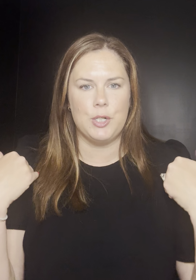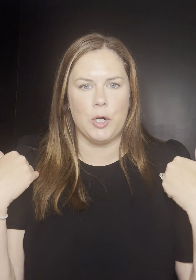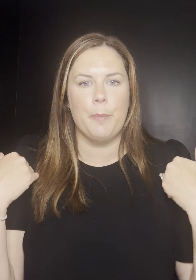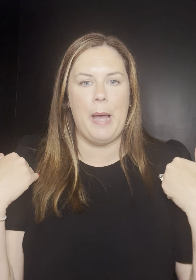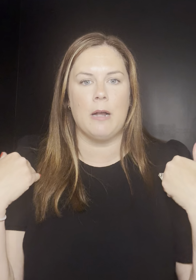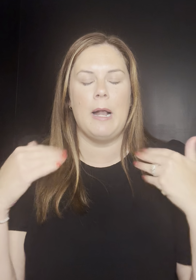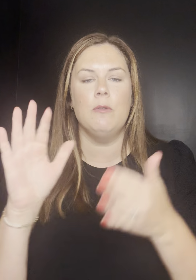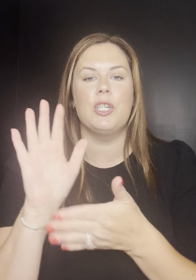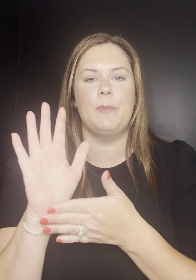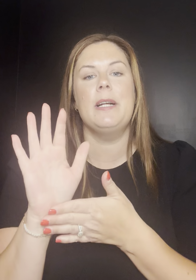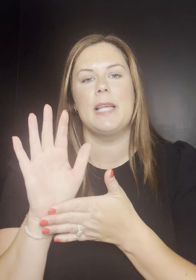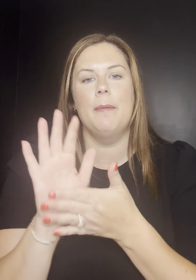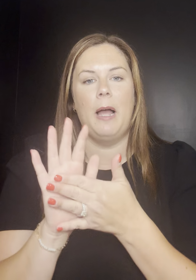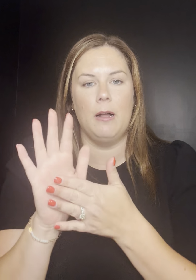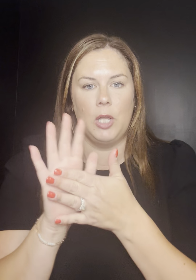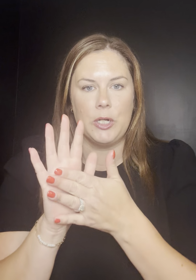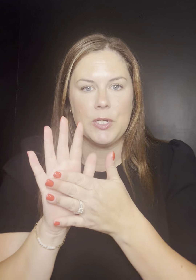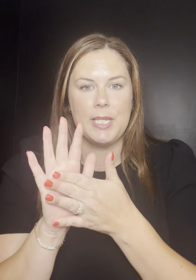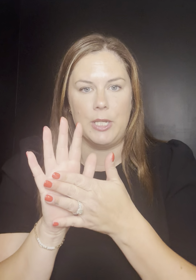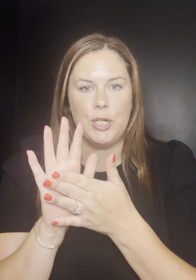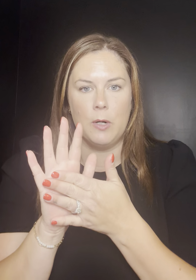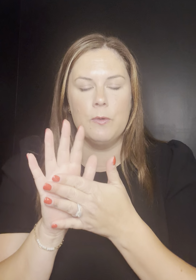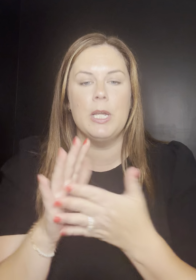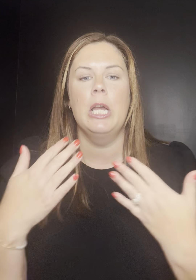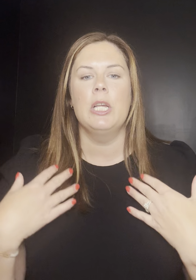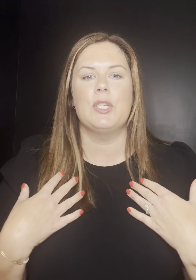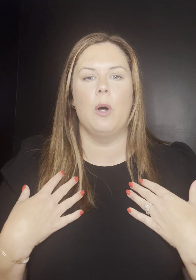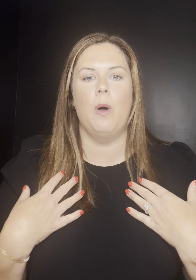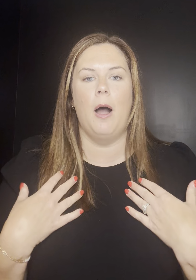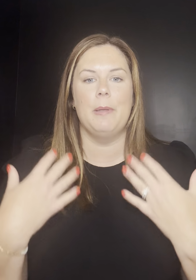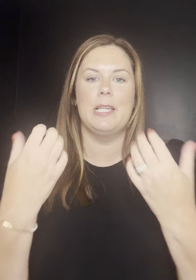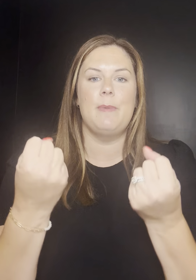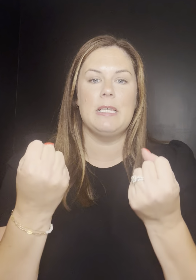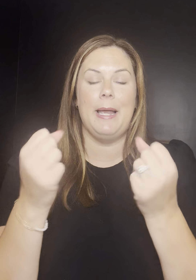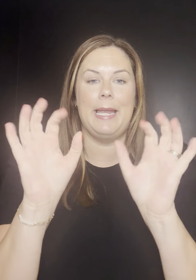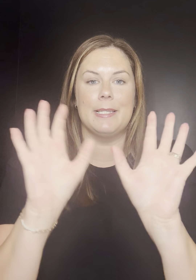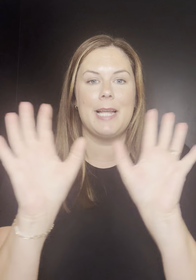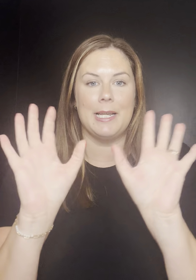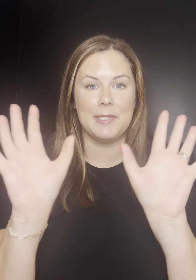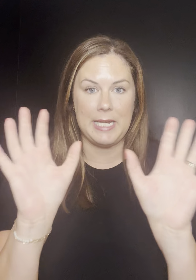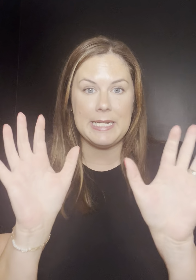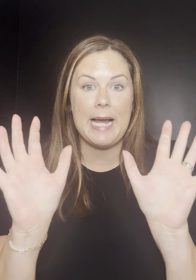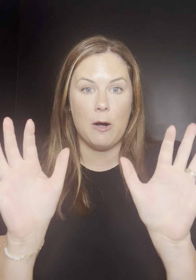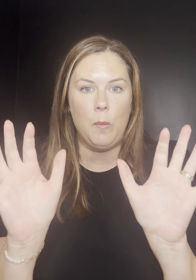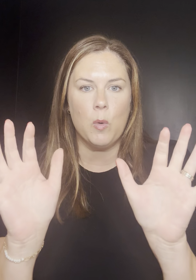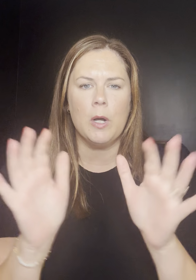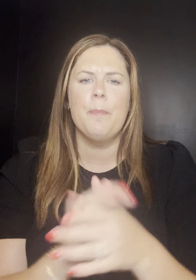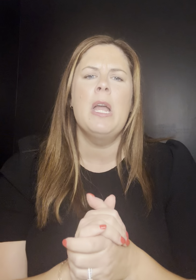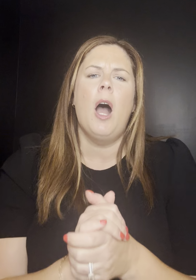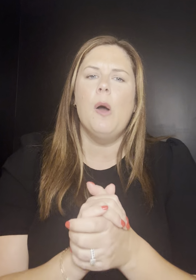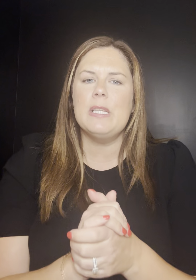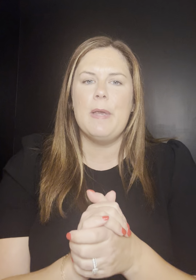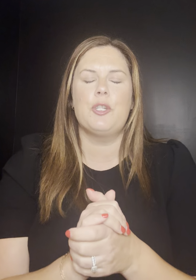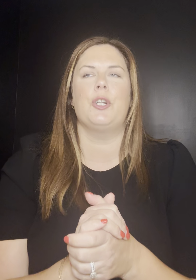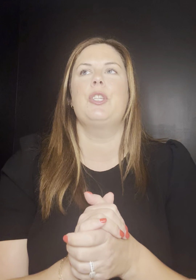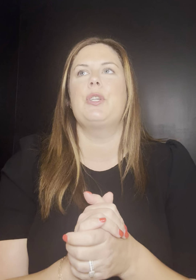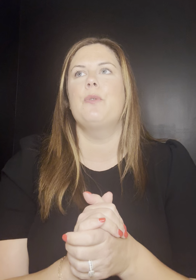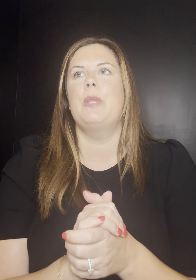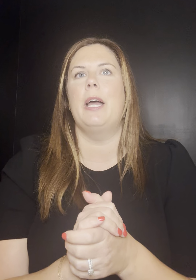dark background just because I'm lighter skin toned. So this makes my hands kind of stand out more. Always make sure too that,